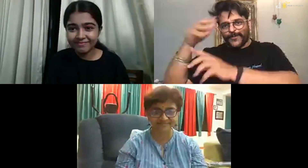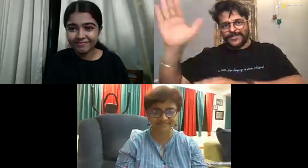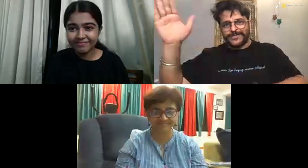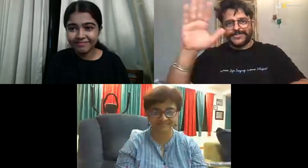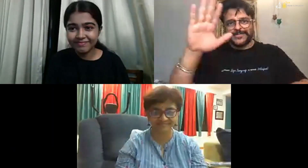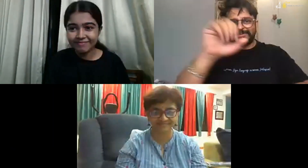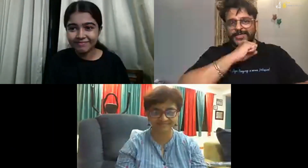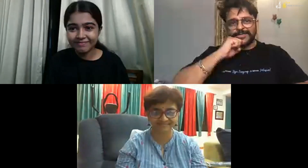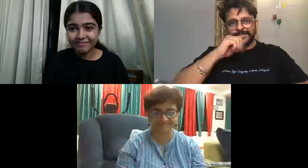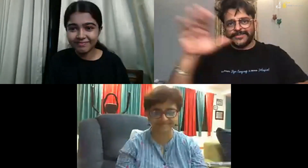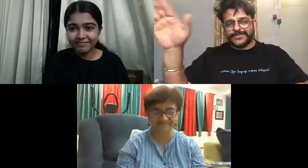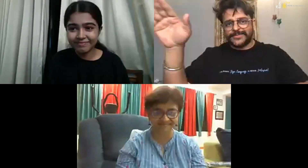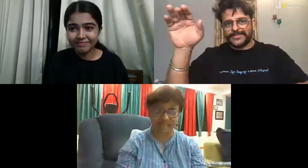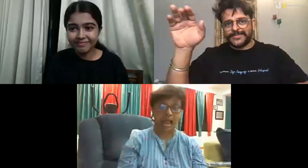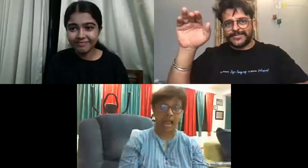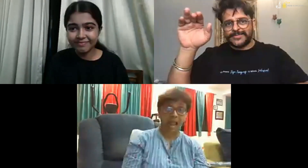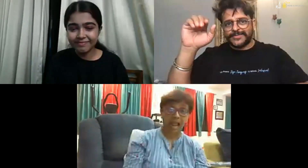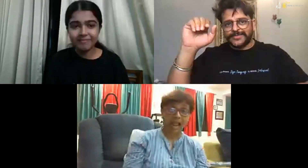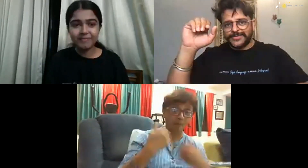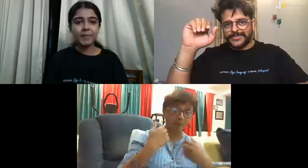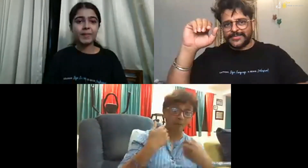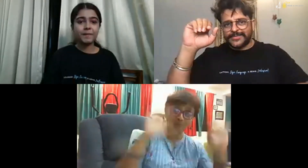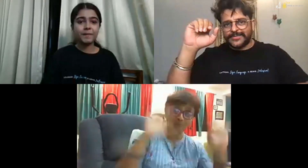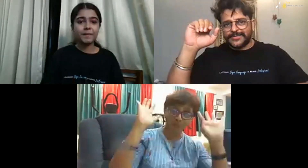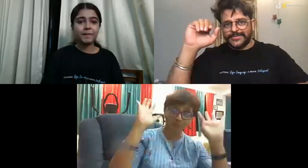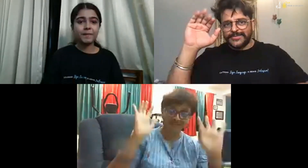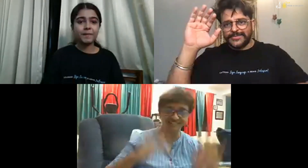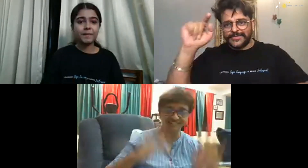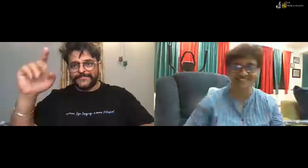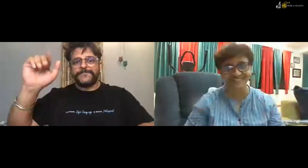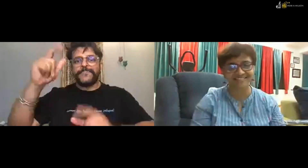And the MC also, you can go for a while. Shanti also.